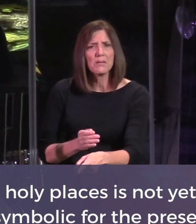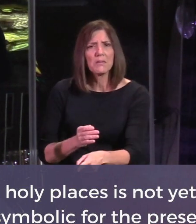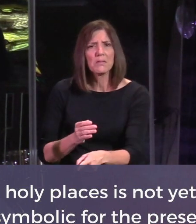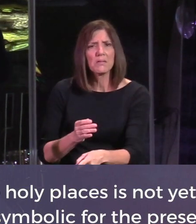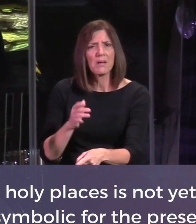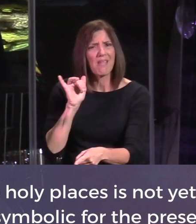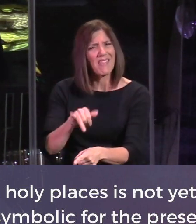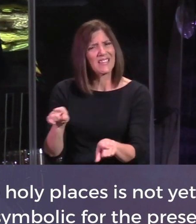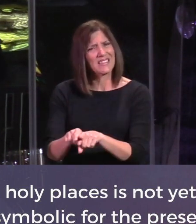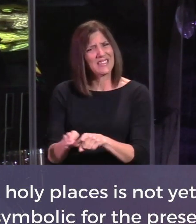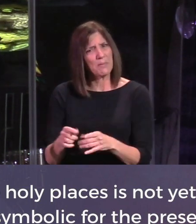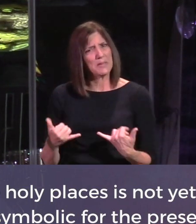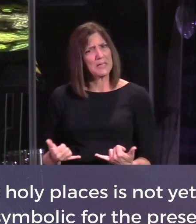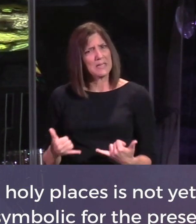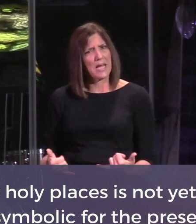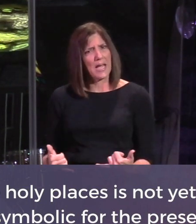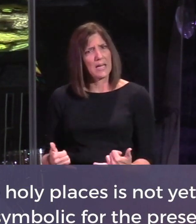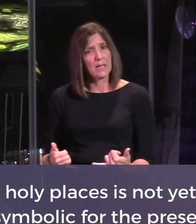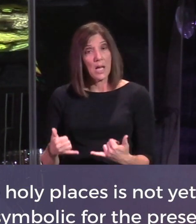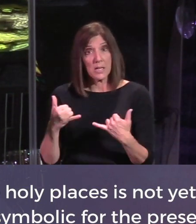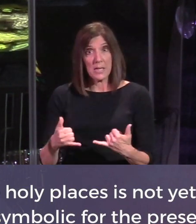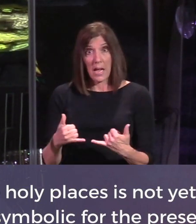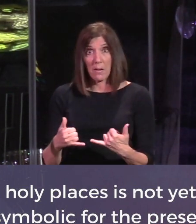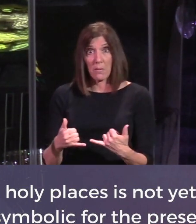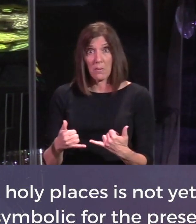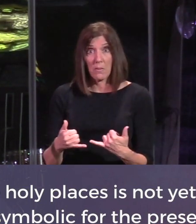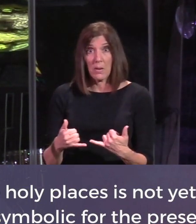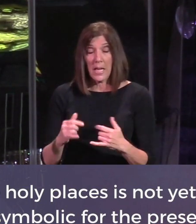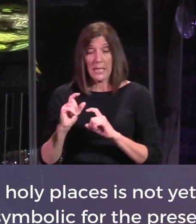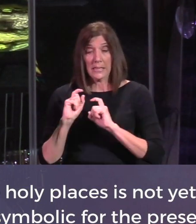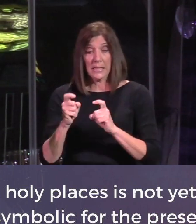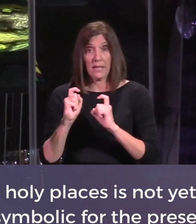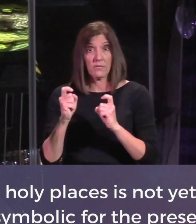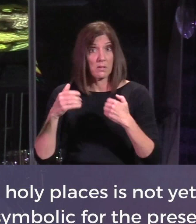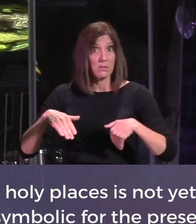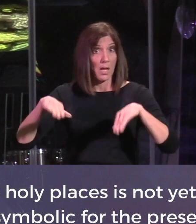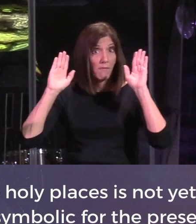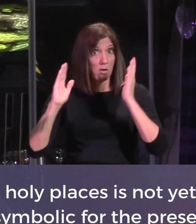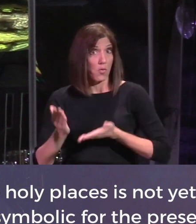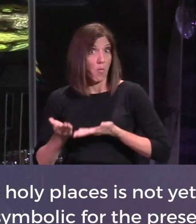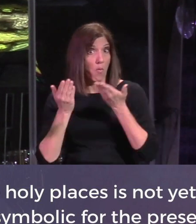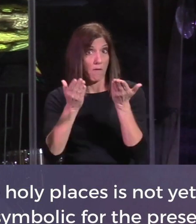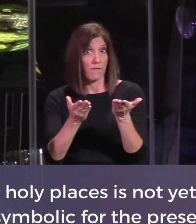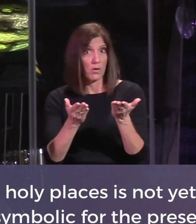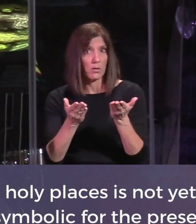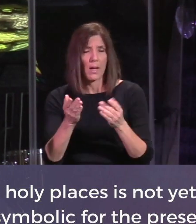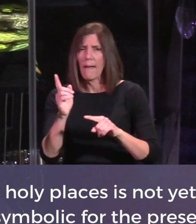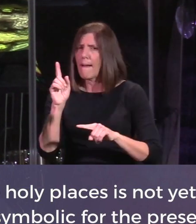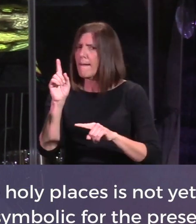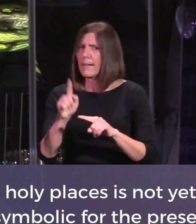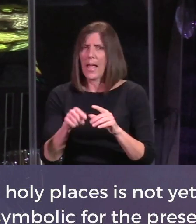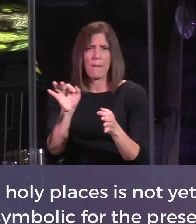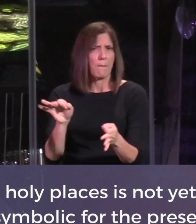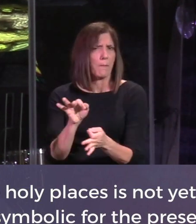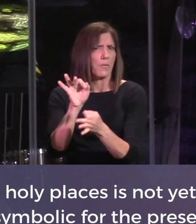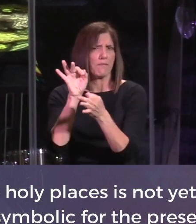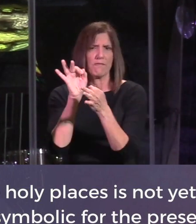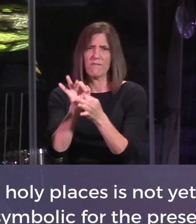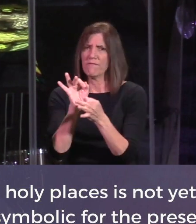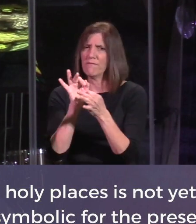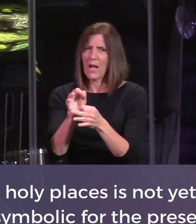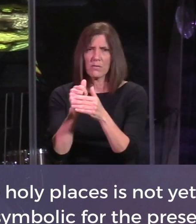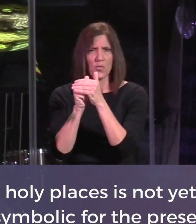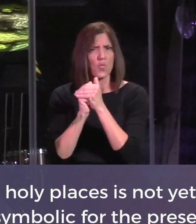present age. According to this arrangement, gifts and sacrifices are offered that cannot perfect the conscience of the